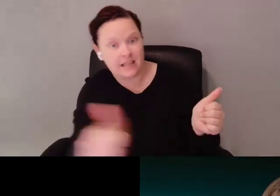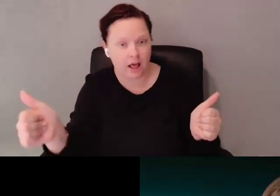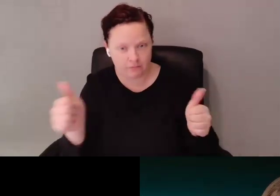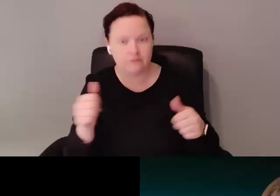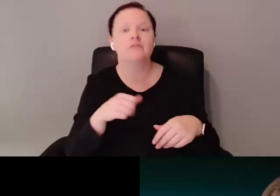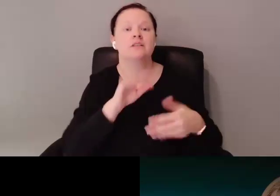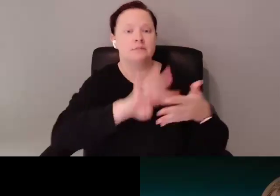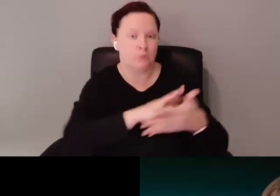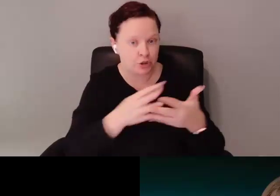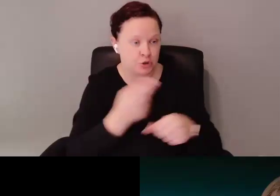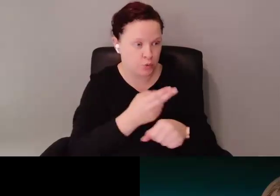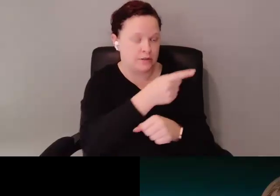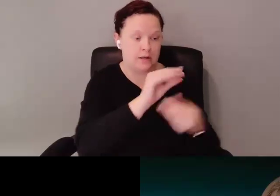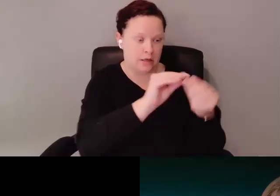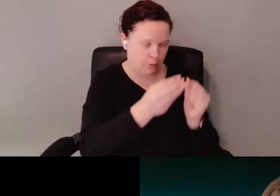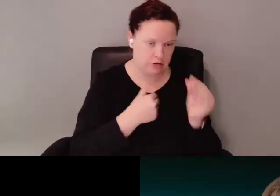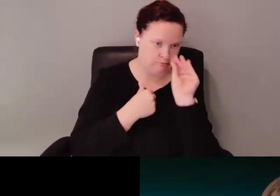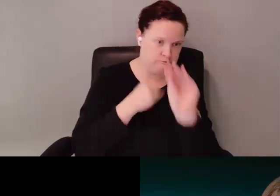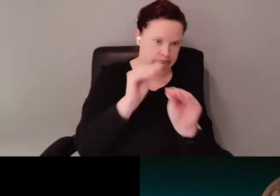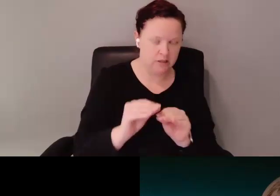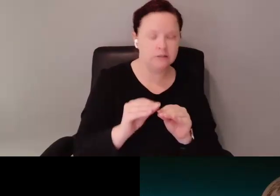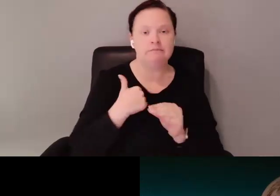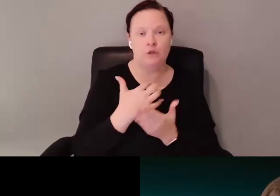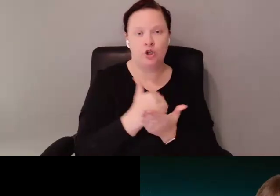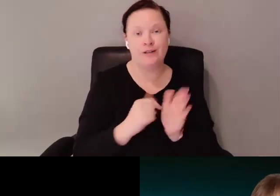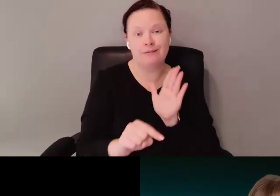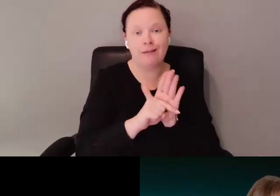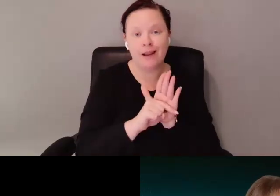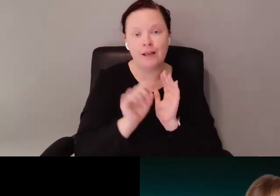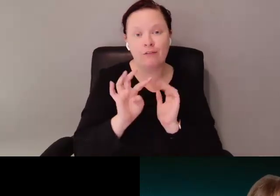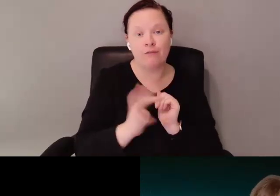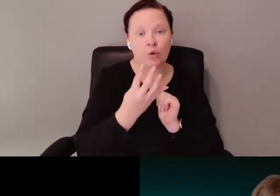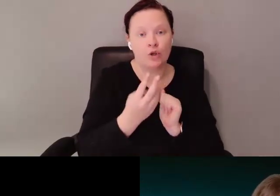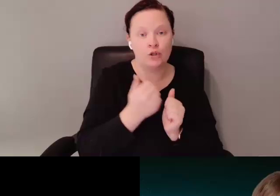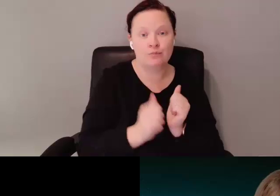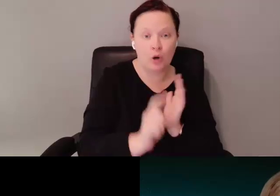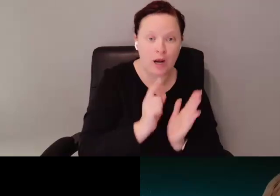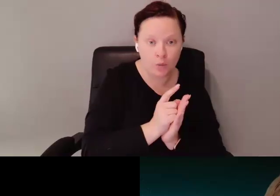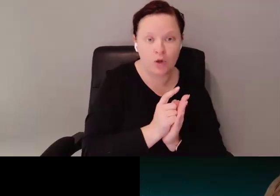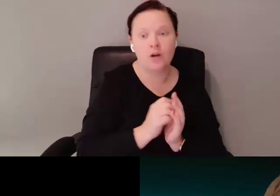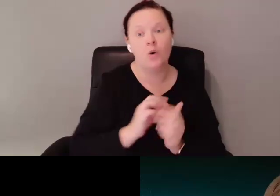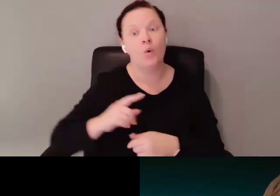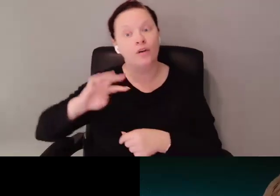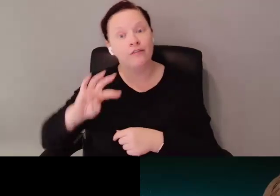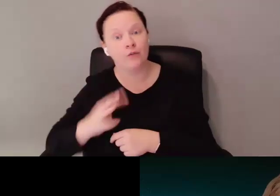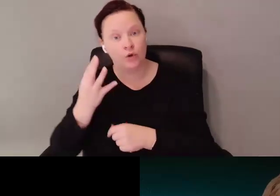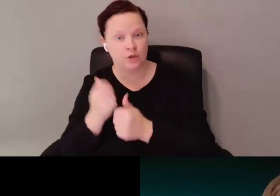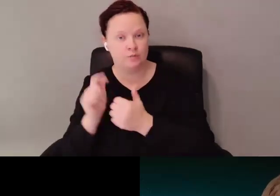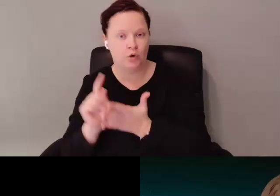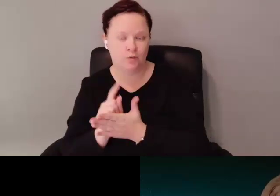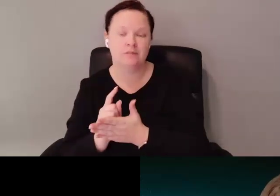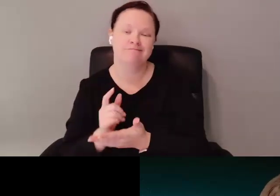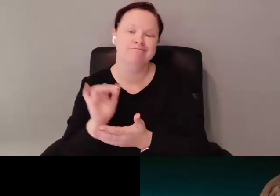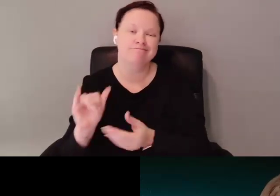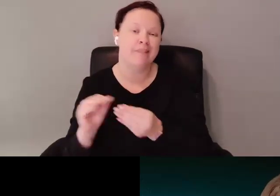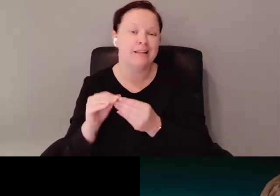all the numbers like, oh, I'm making negative $4 an hour or $4 an hour. This is a hobby and my